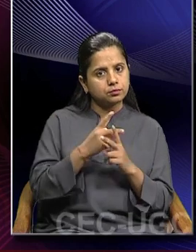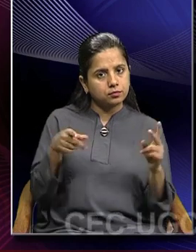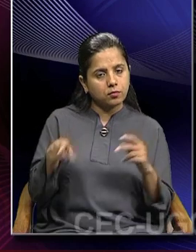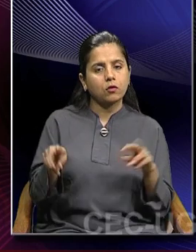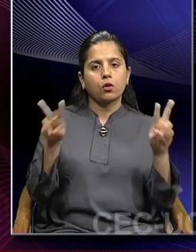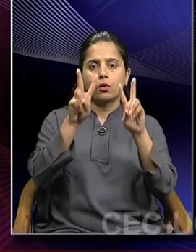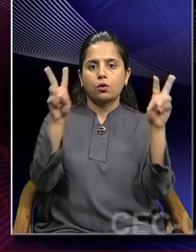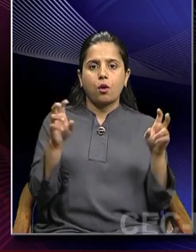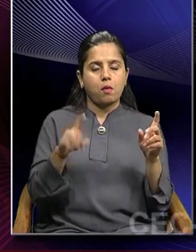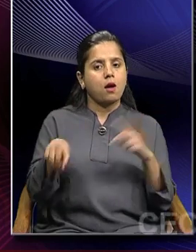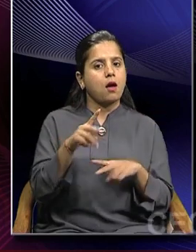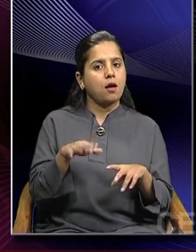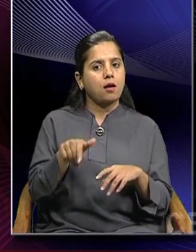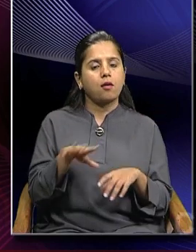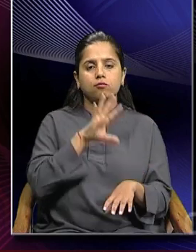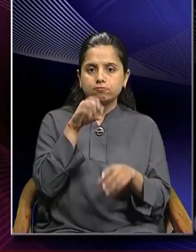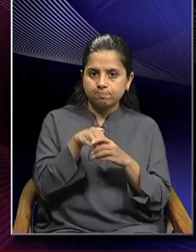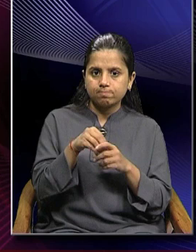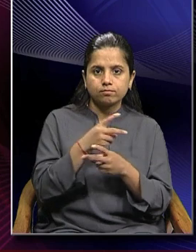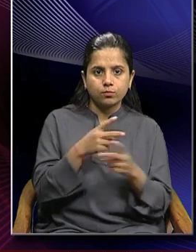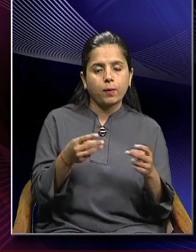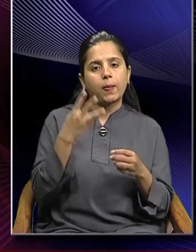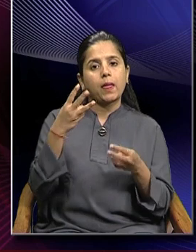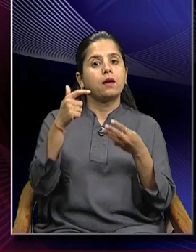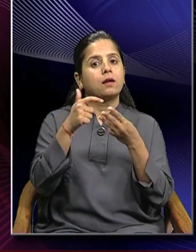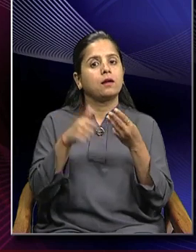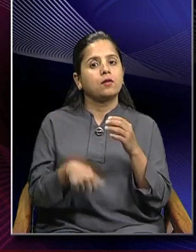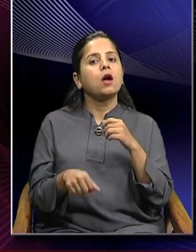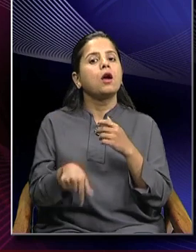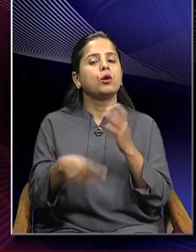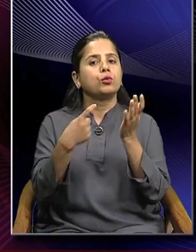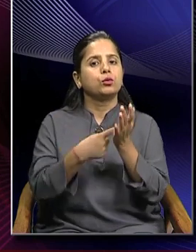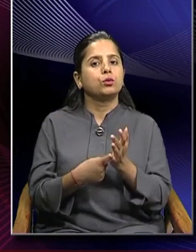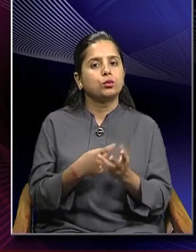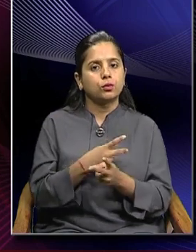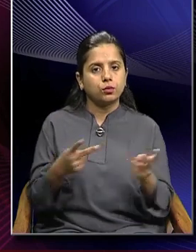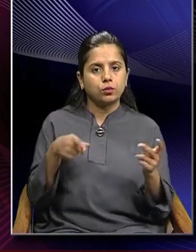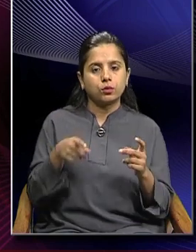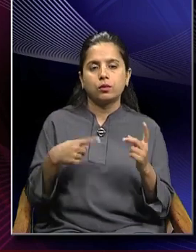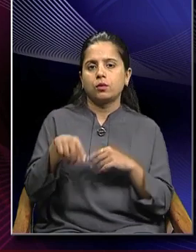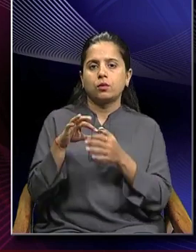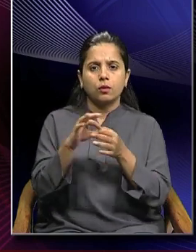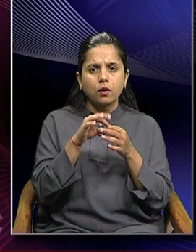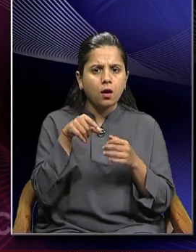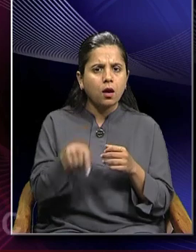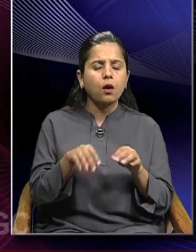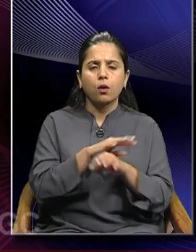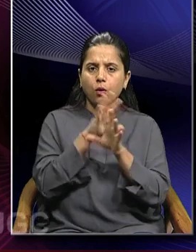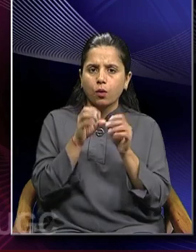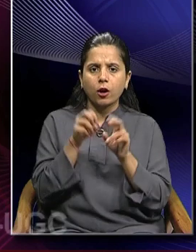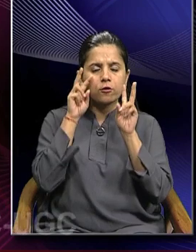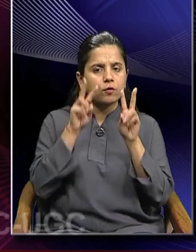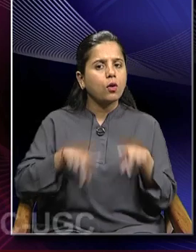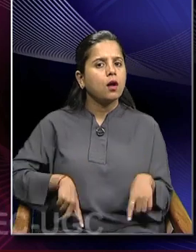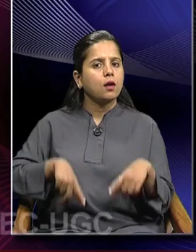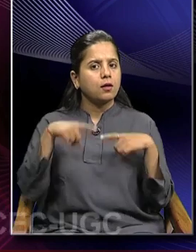topic have contributed three fundamental principles and corresponding equations about a holistic view of life